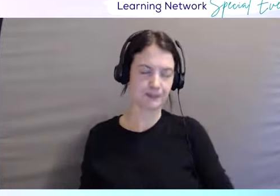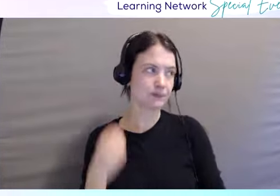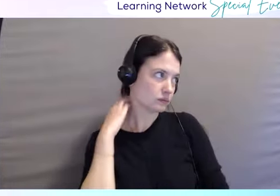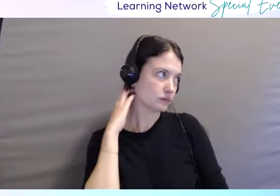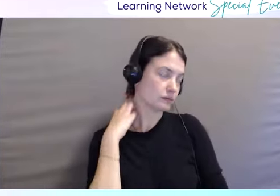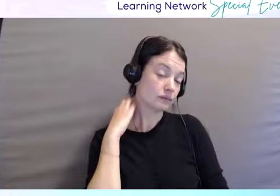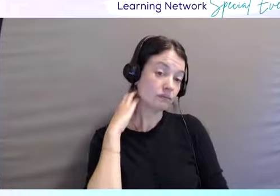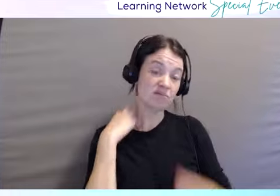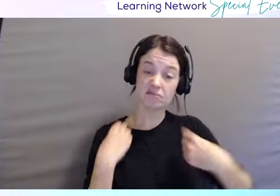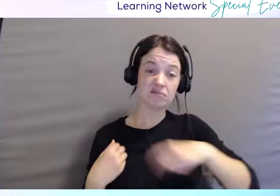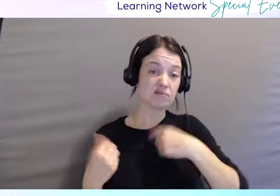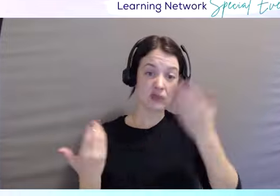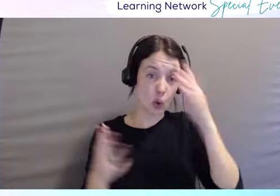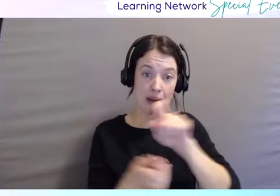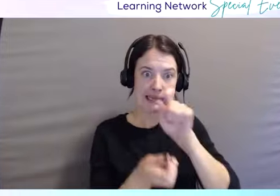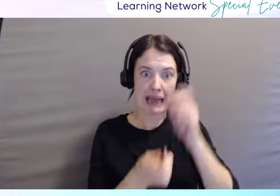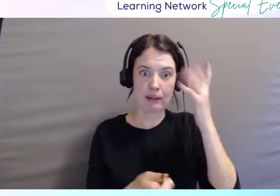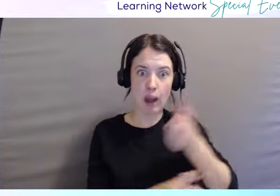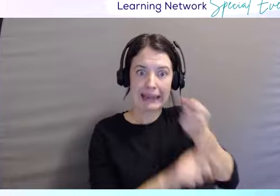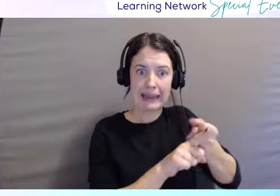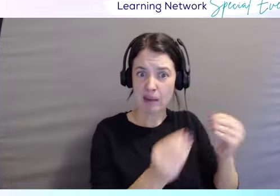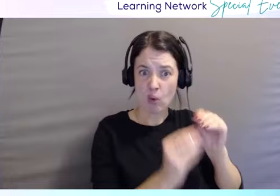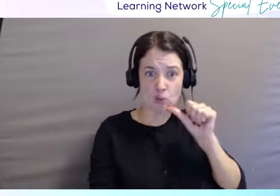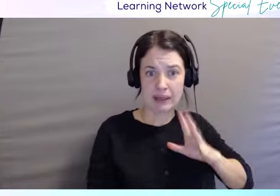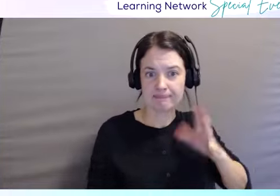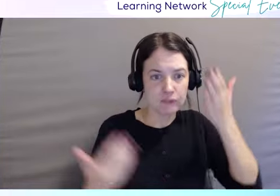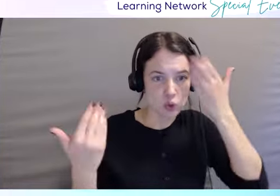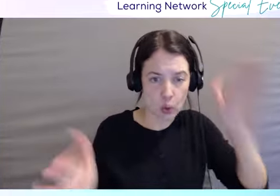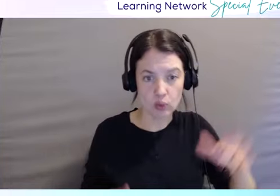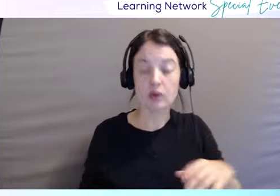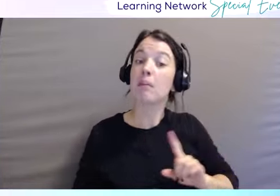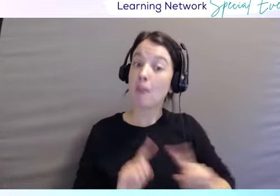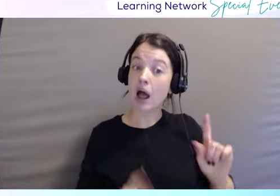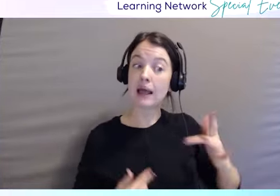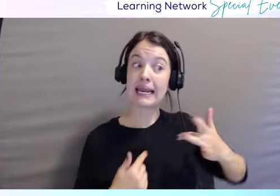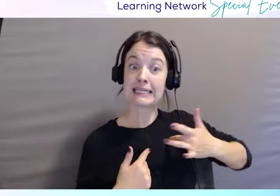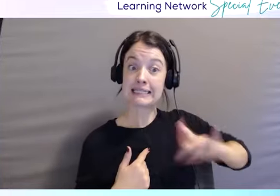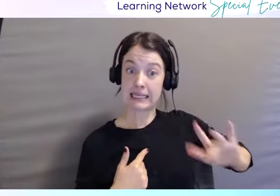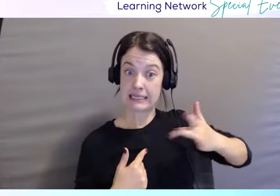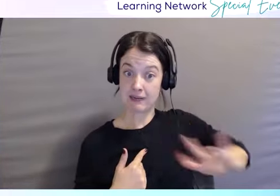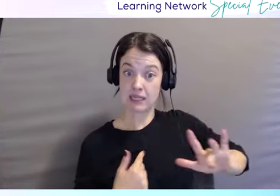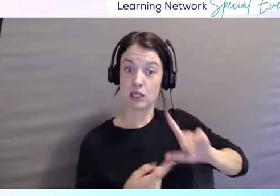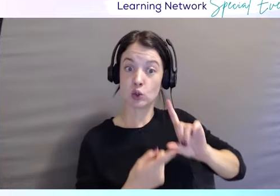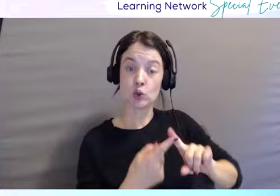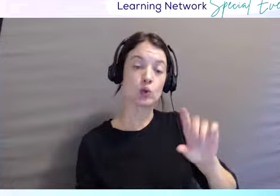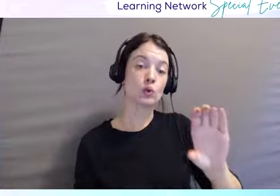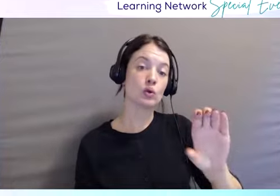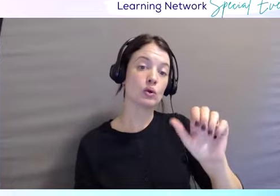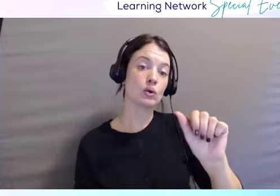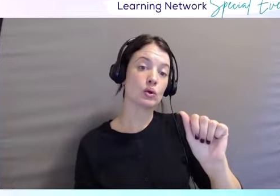know exactly why, but we do know females are more sensitive to cannabinoids. They do report more